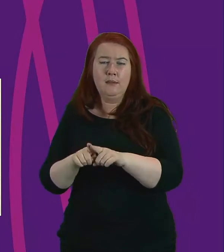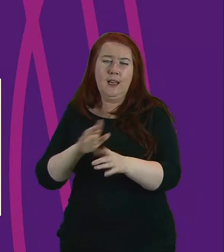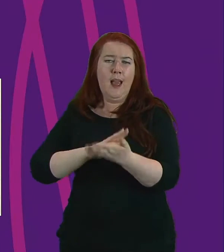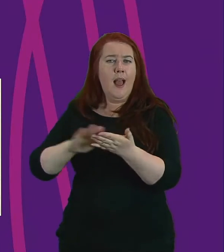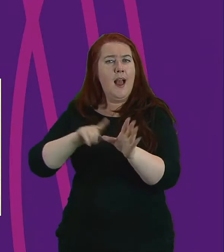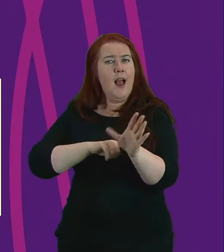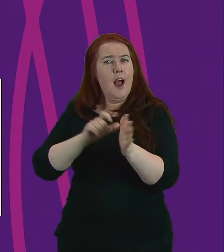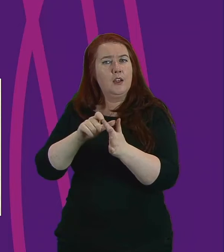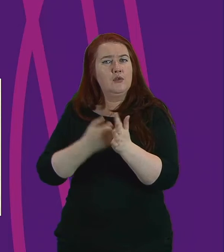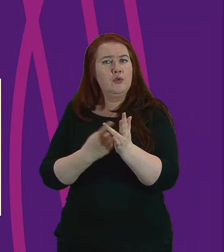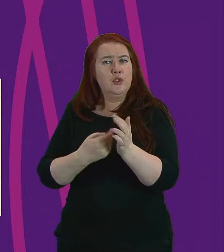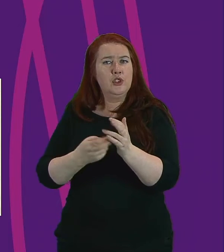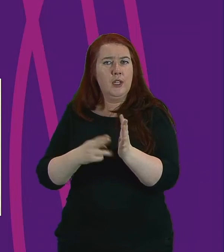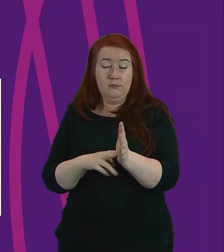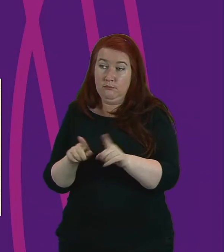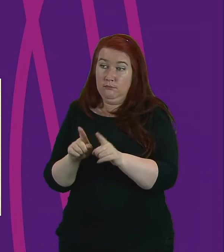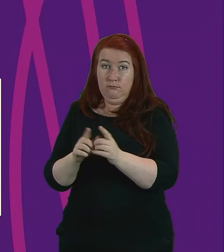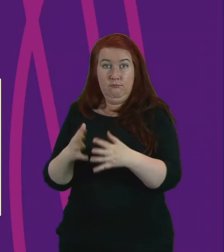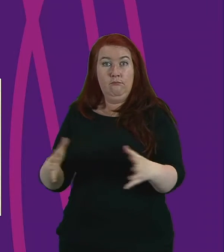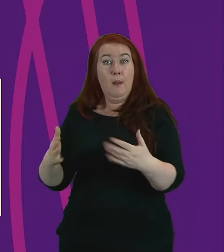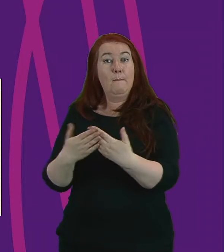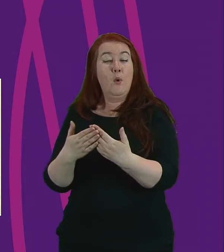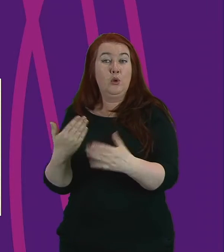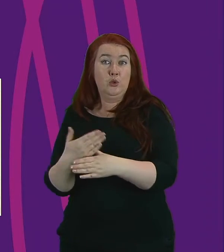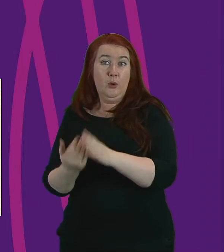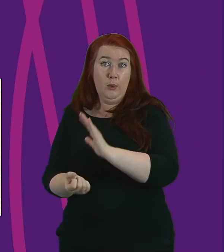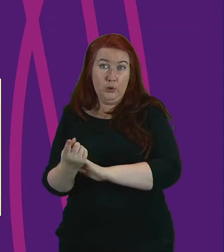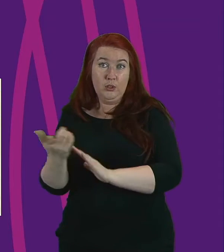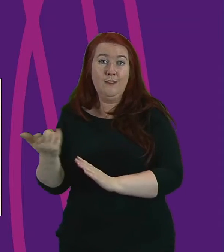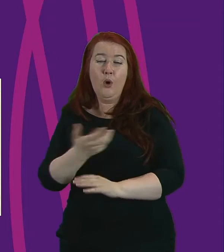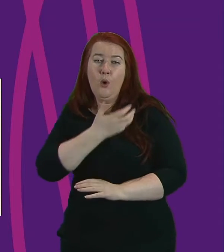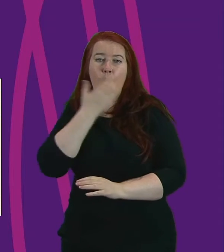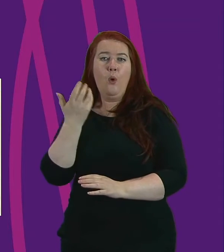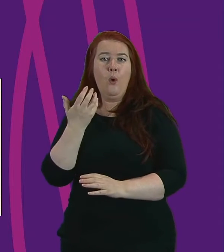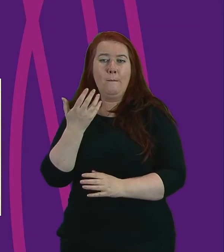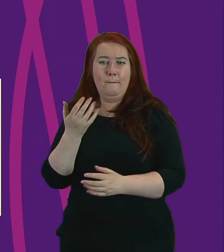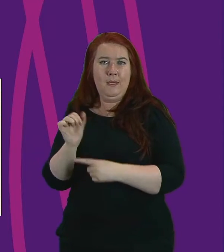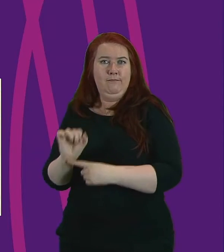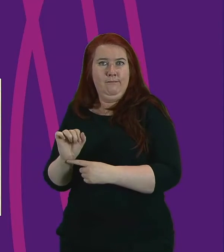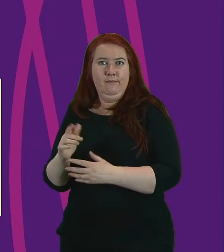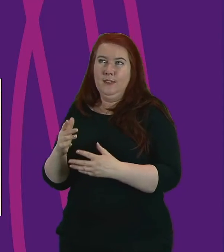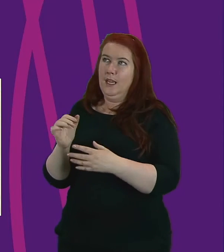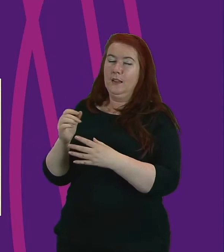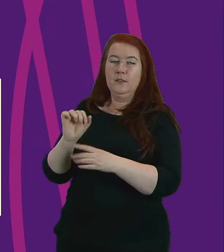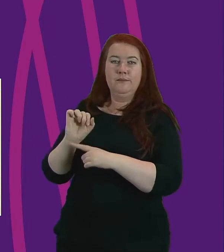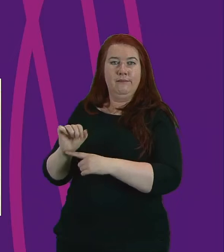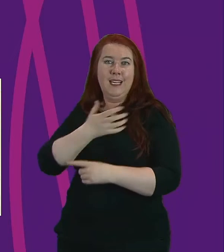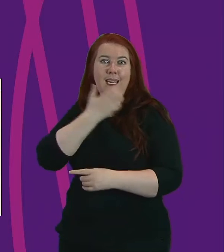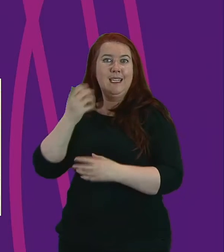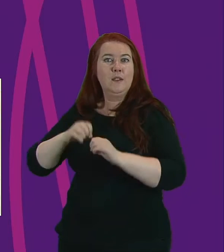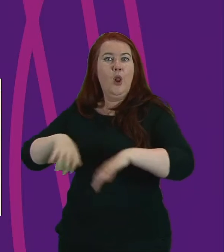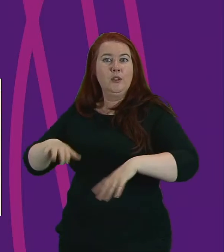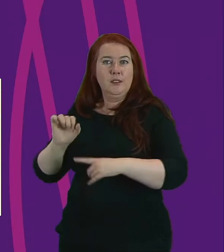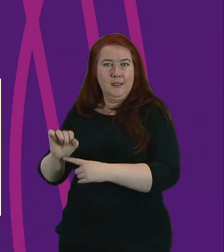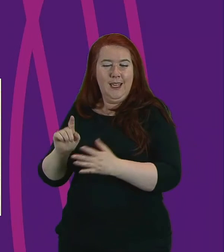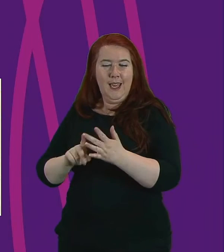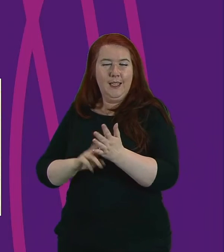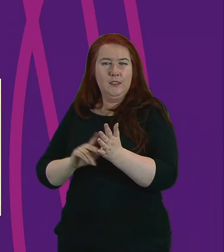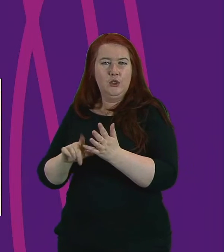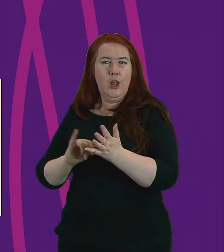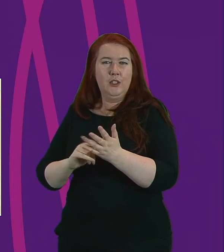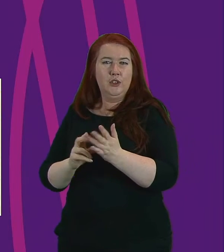increased job-creating home insulation measures, which will be key to future success. Our economic restart must be safe, and as we emerge slowly from